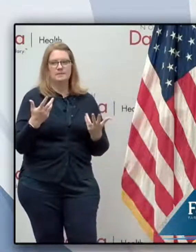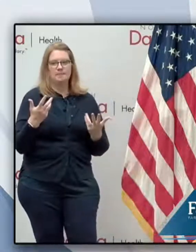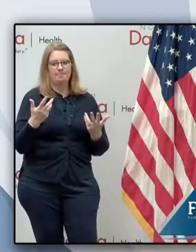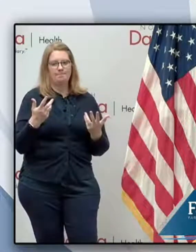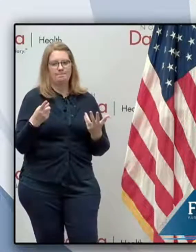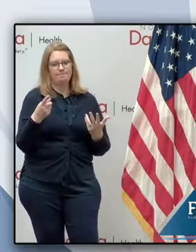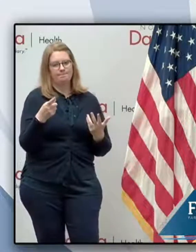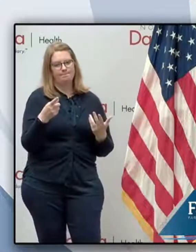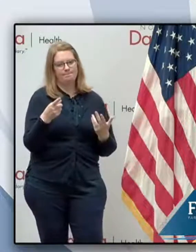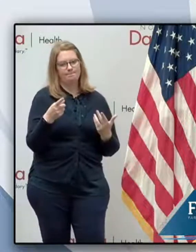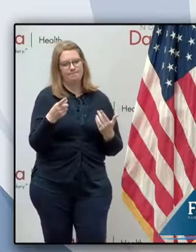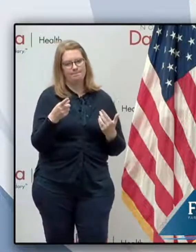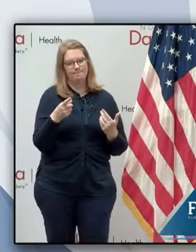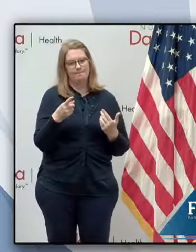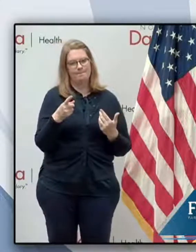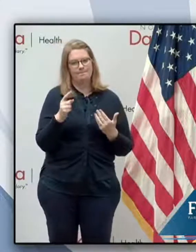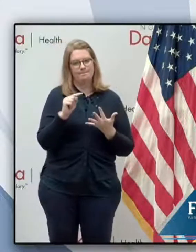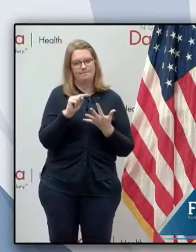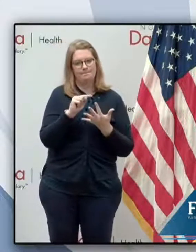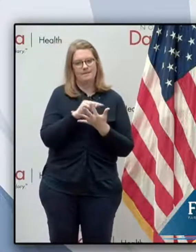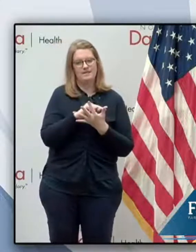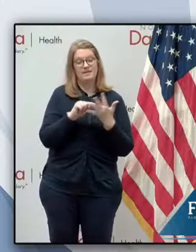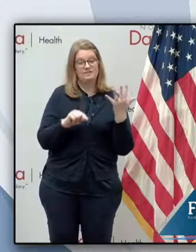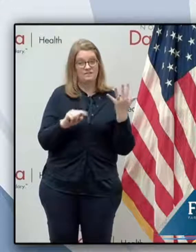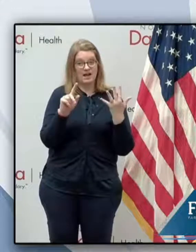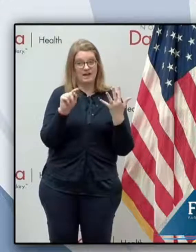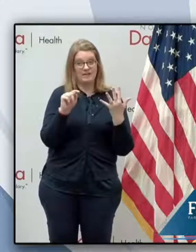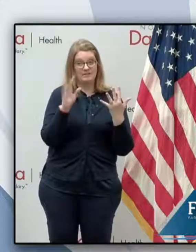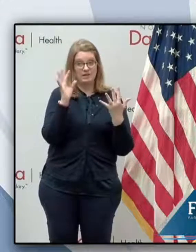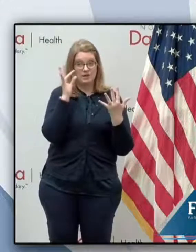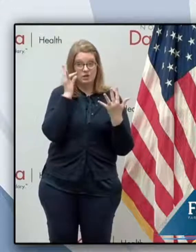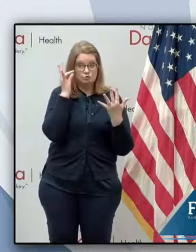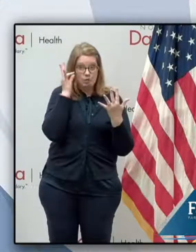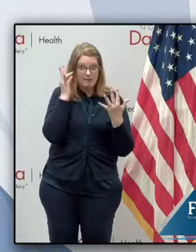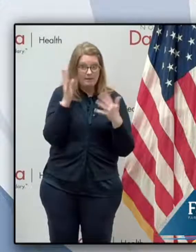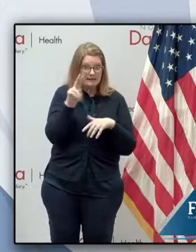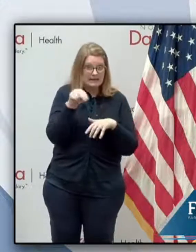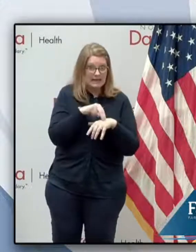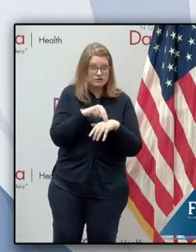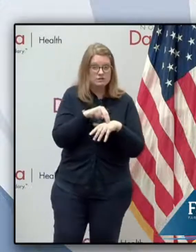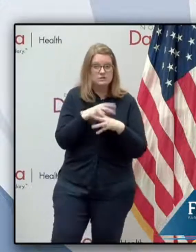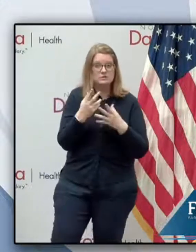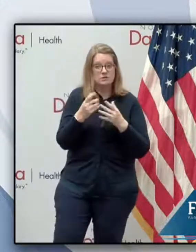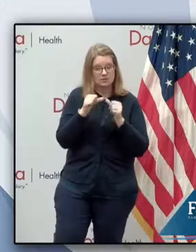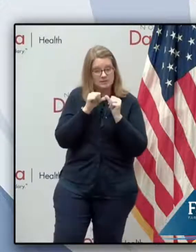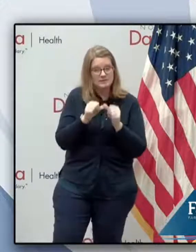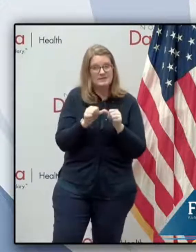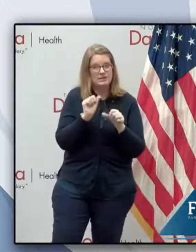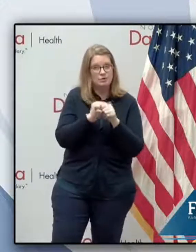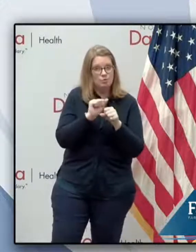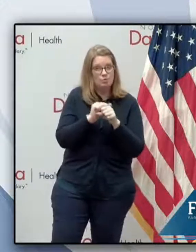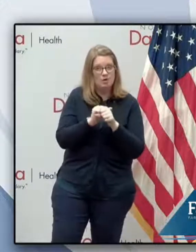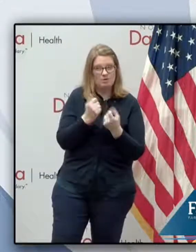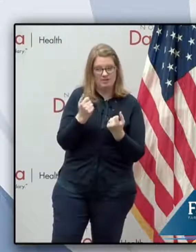the 5 tribal nations with which we share borders. We continue to work closely with our tribes